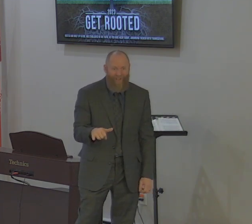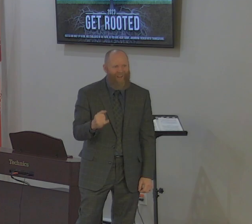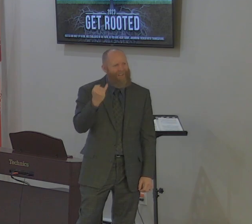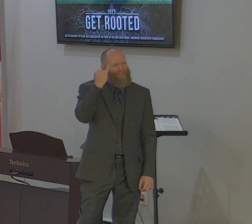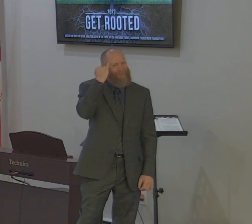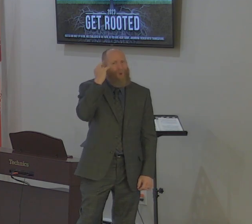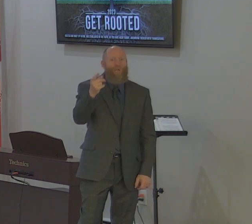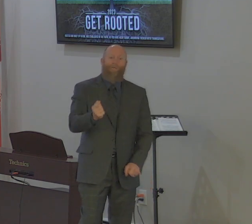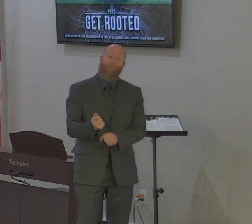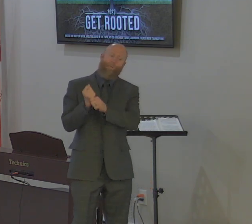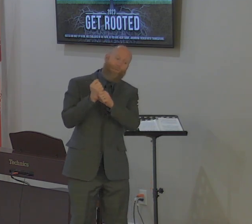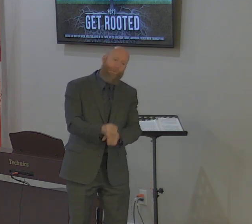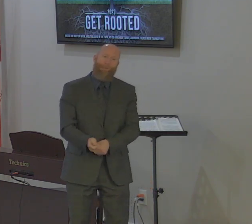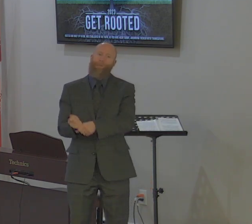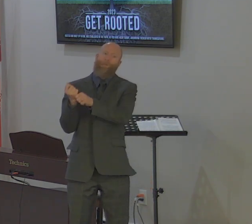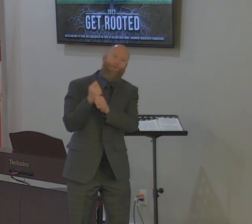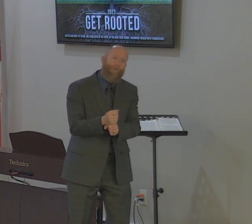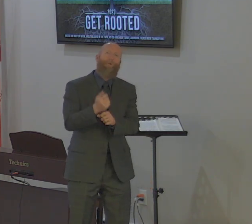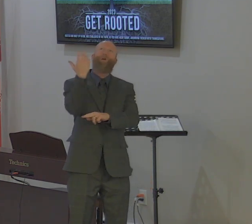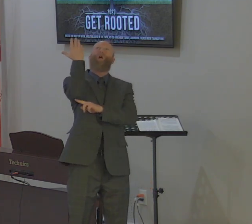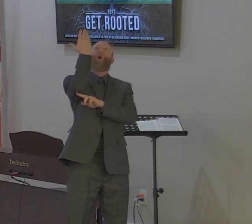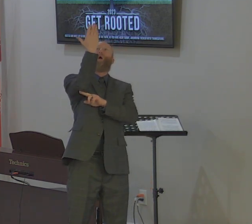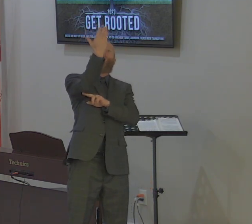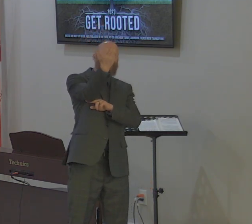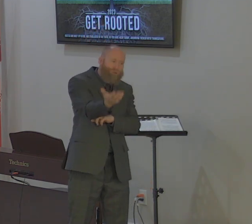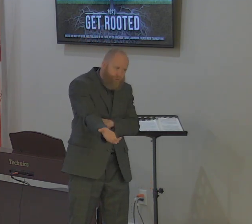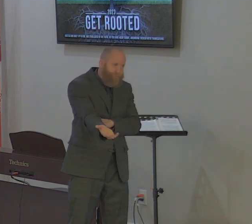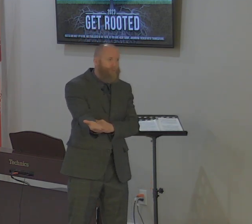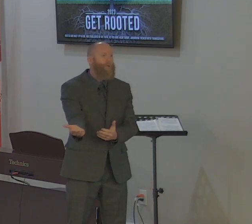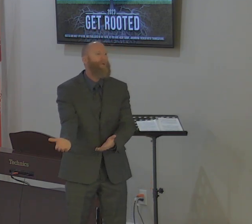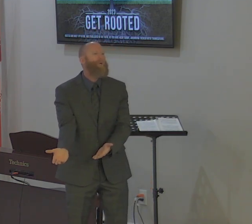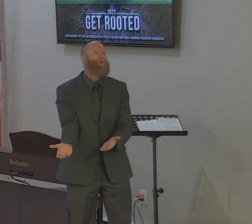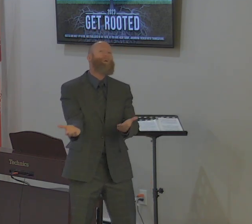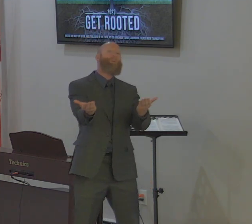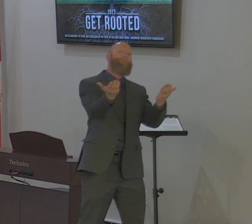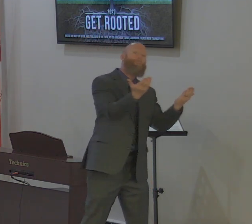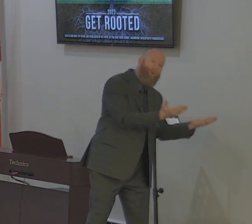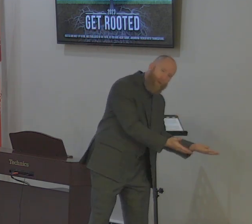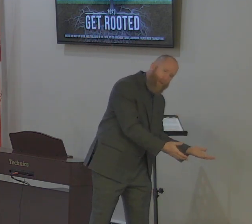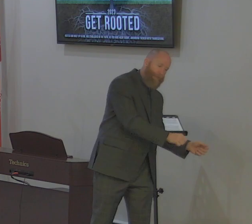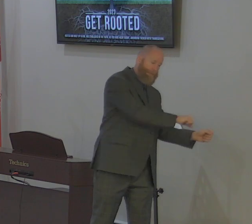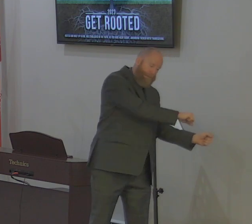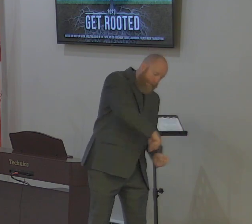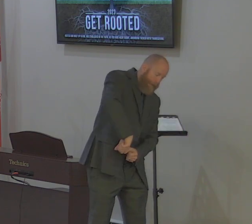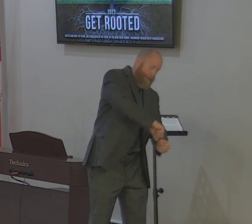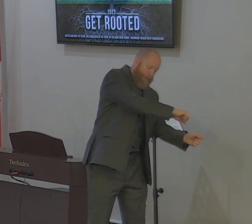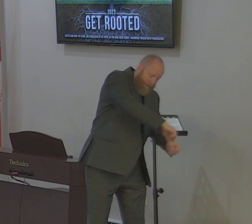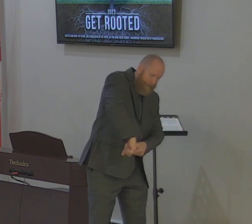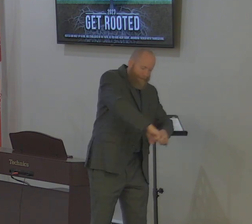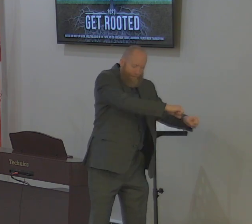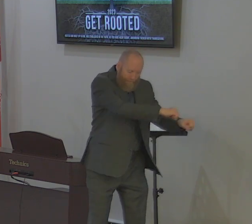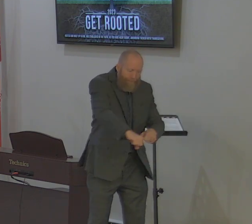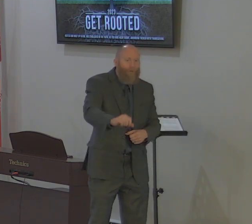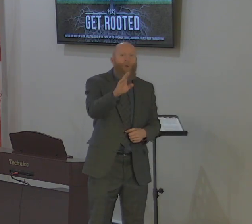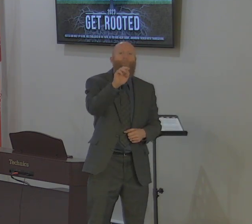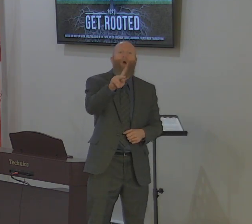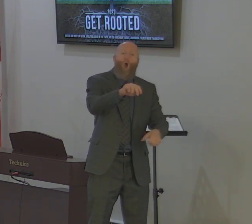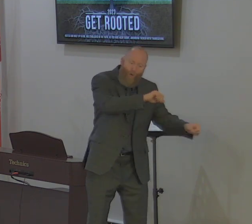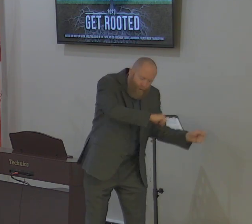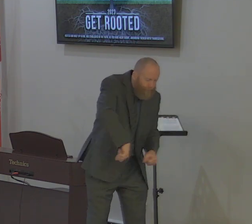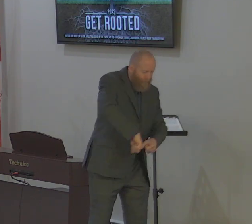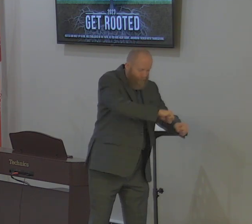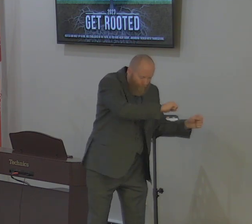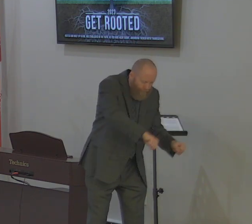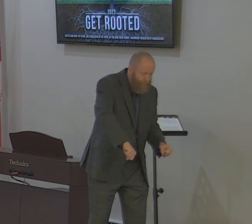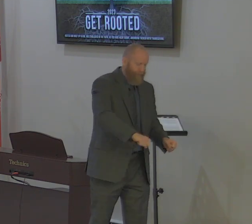day taking that one tree to the build site, spending that whole week carving all the bark off the tree, spending the next month carving that